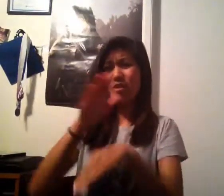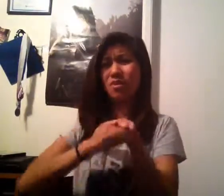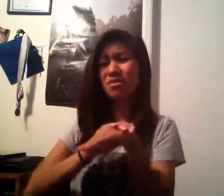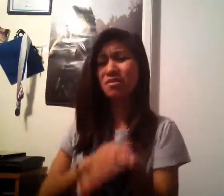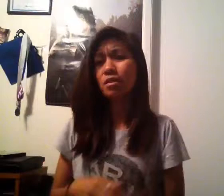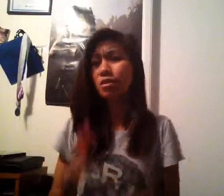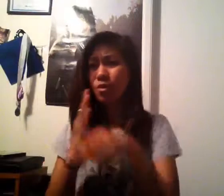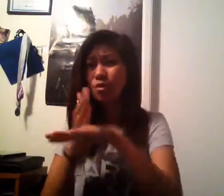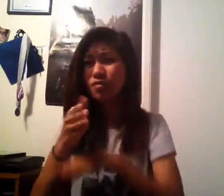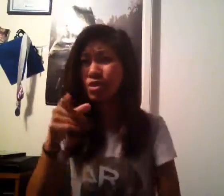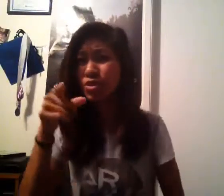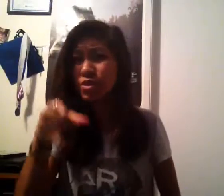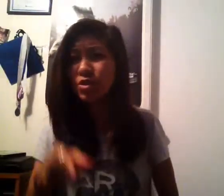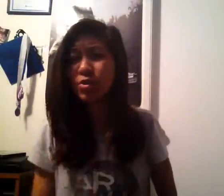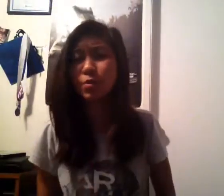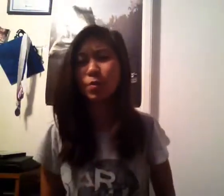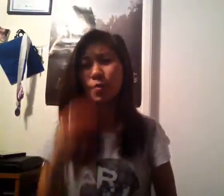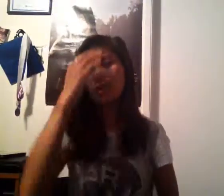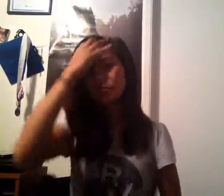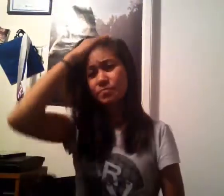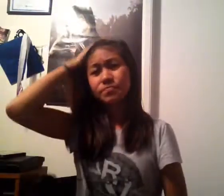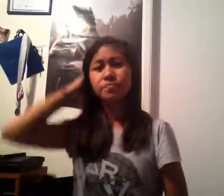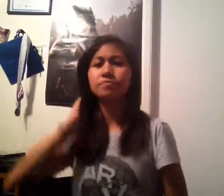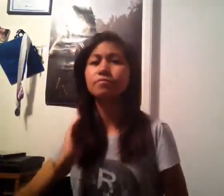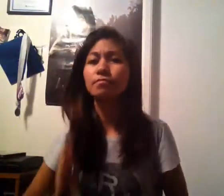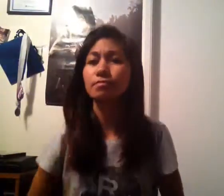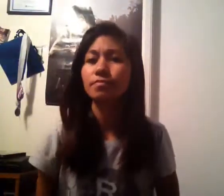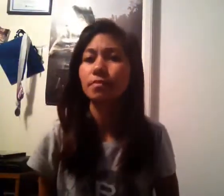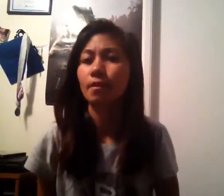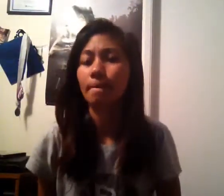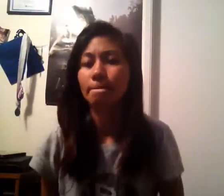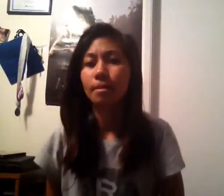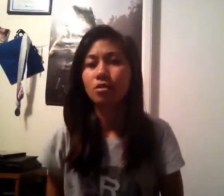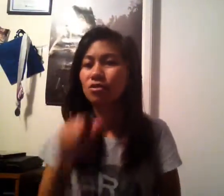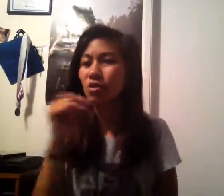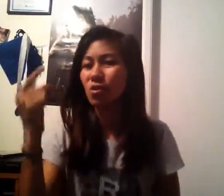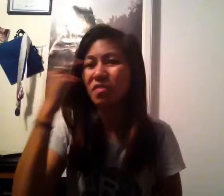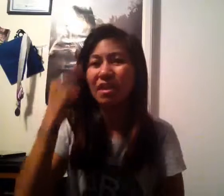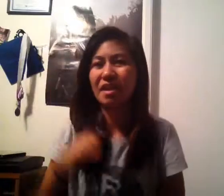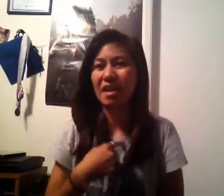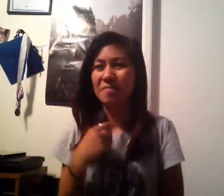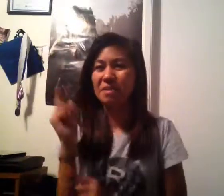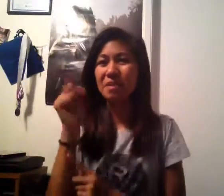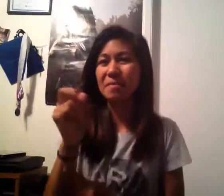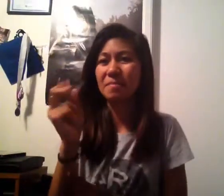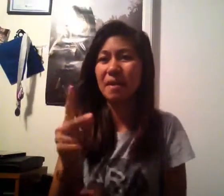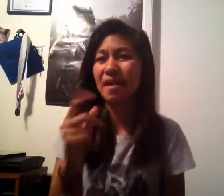over you. You didn't think that I'd come back, I'd come back